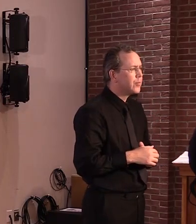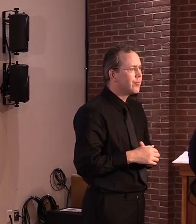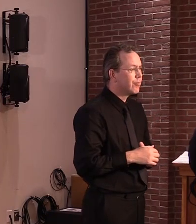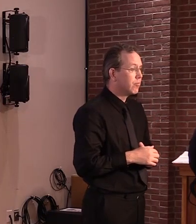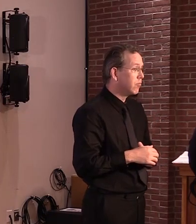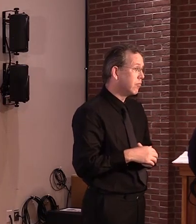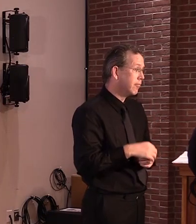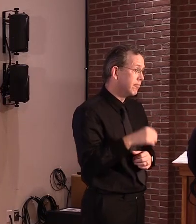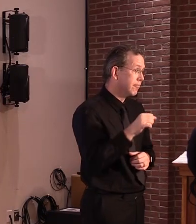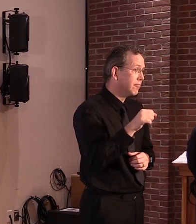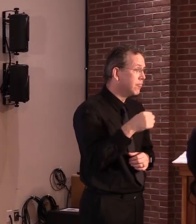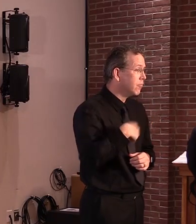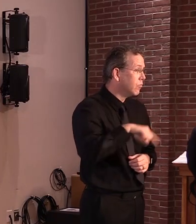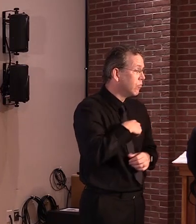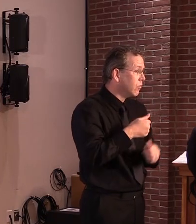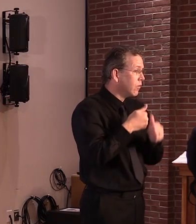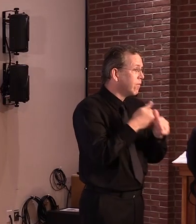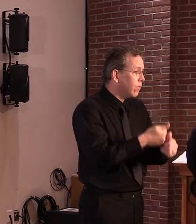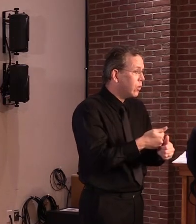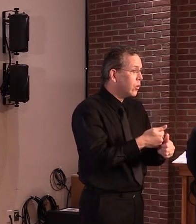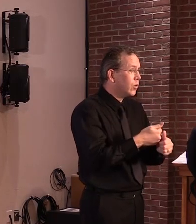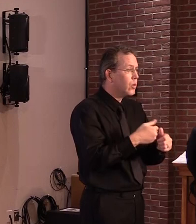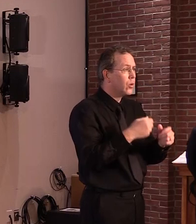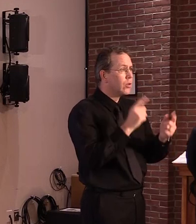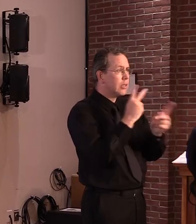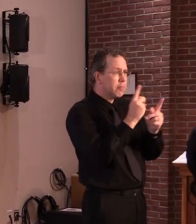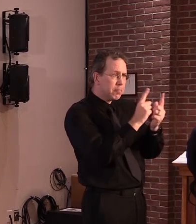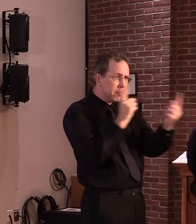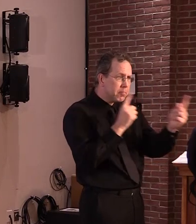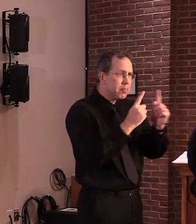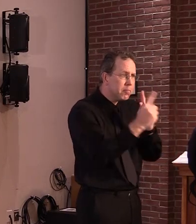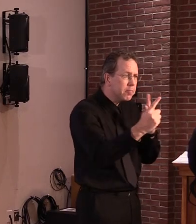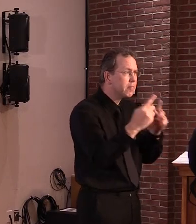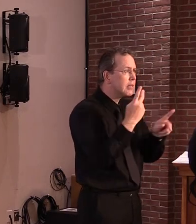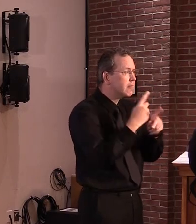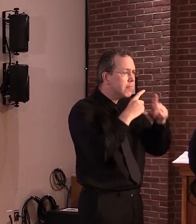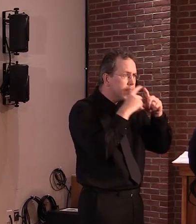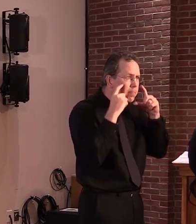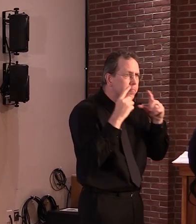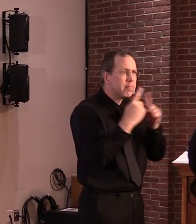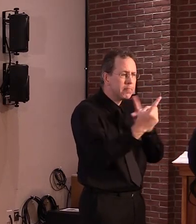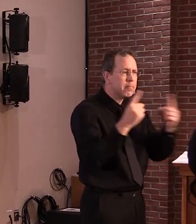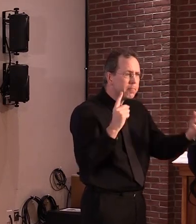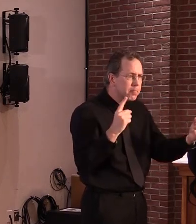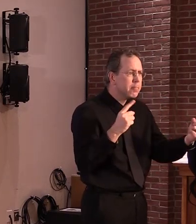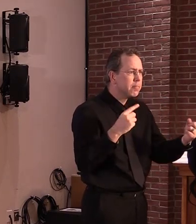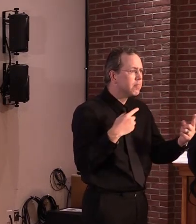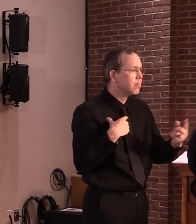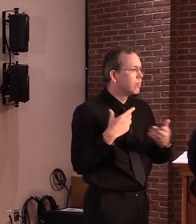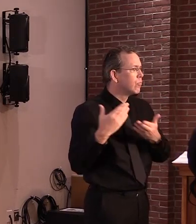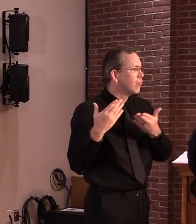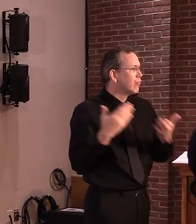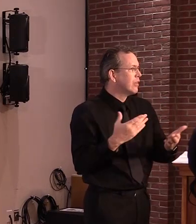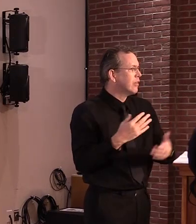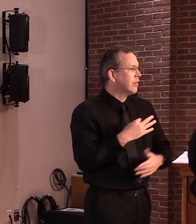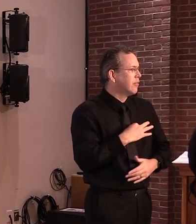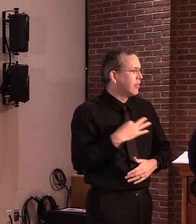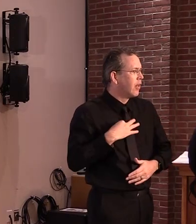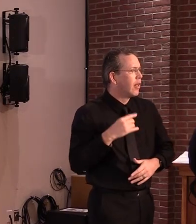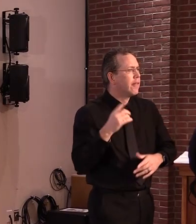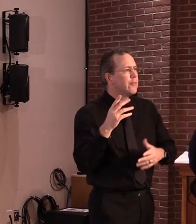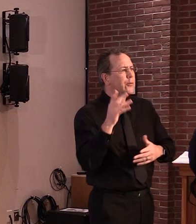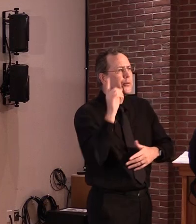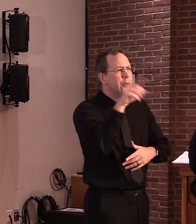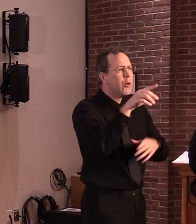the distancing and the public health aspects of bringing employees home. We're going to be working, we are working now on